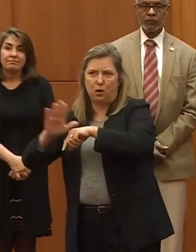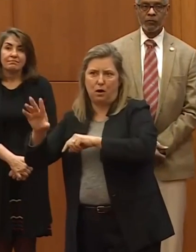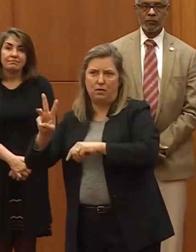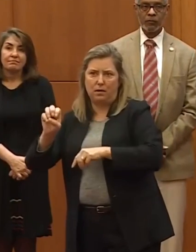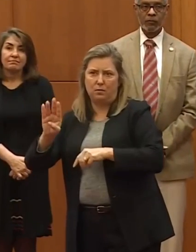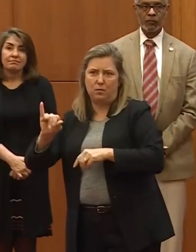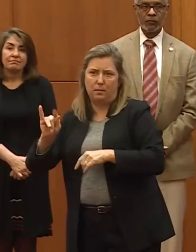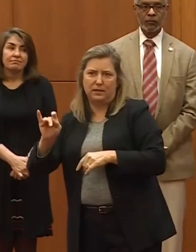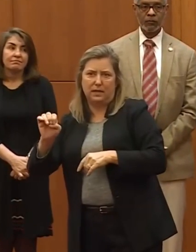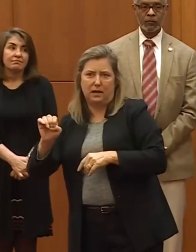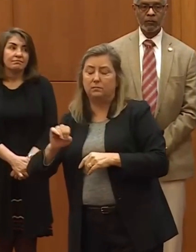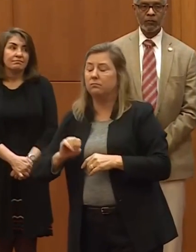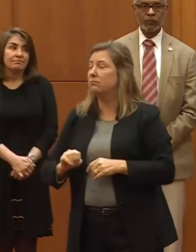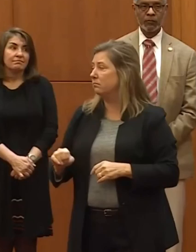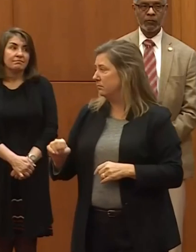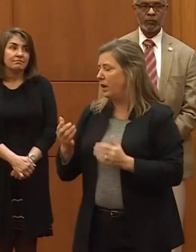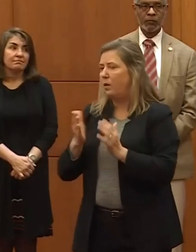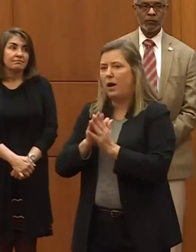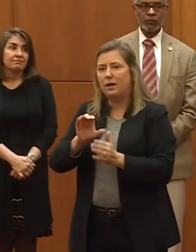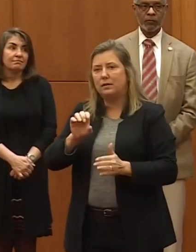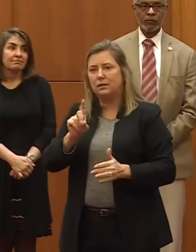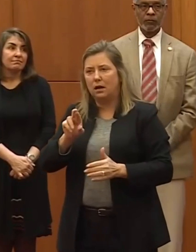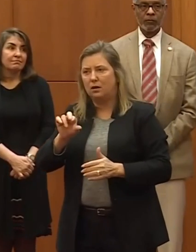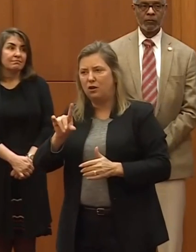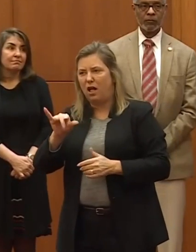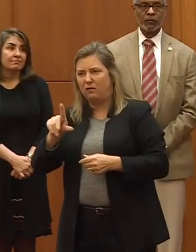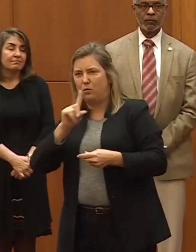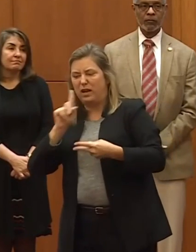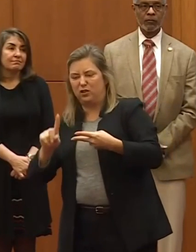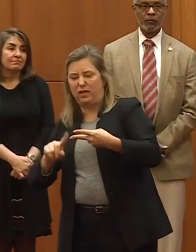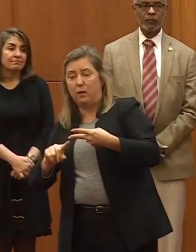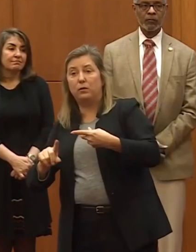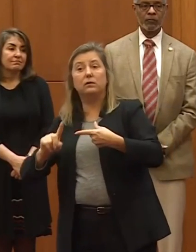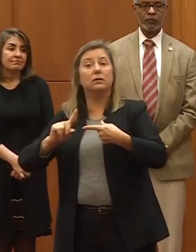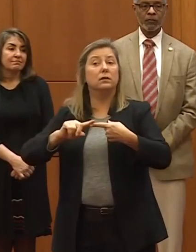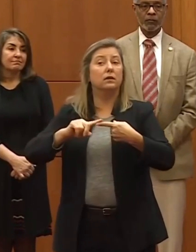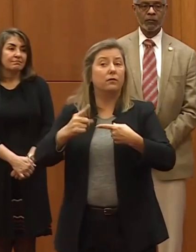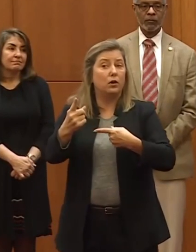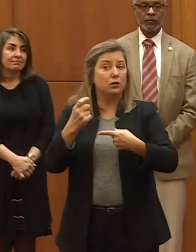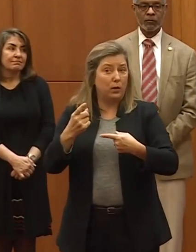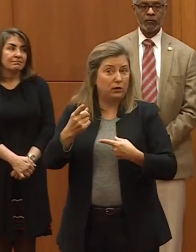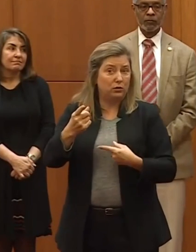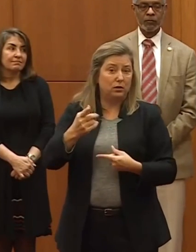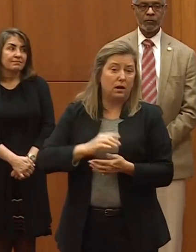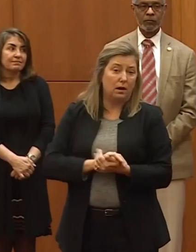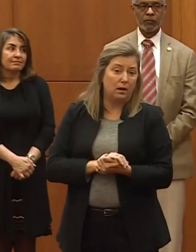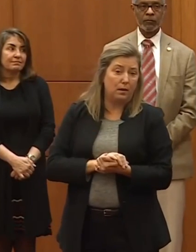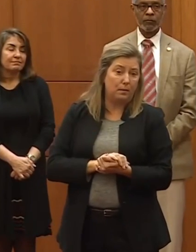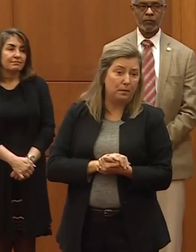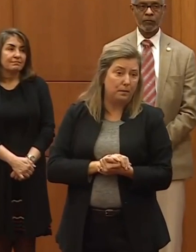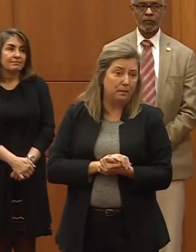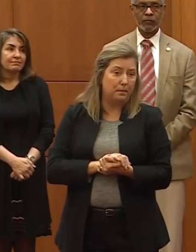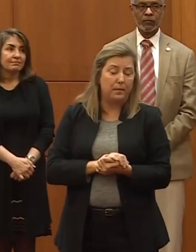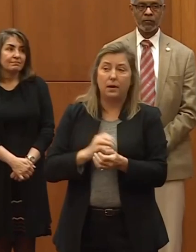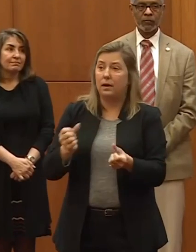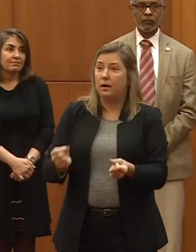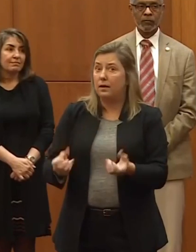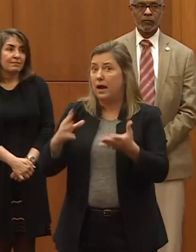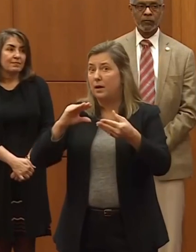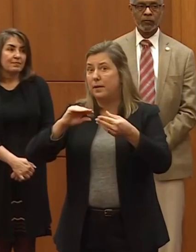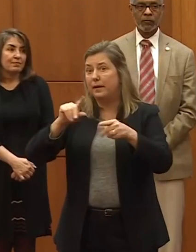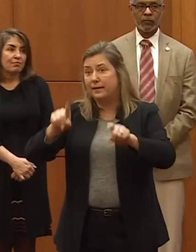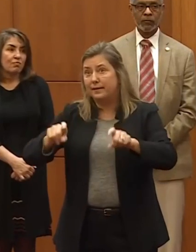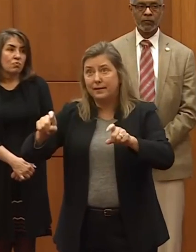Yes, I will let Dr. Oliver handle your second question, but the first question, are there a number of tests in the future